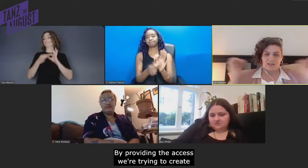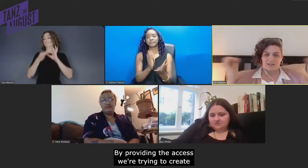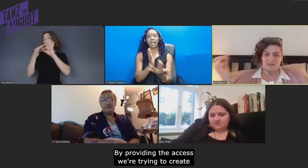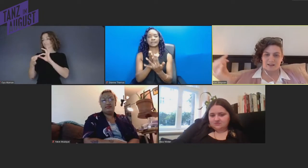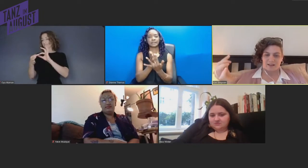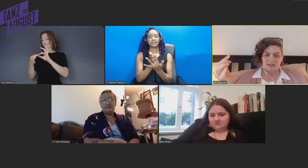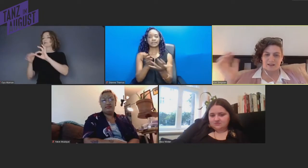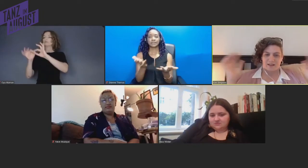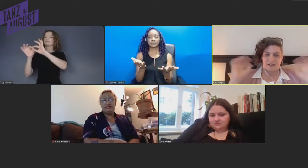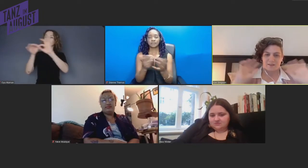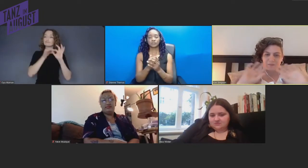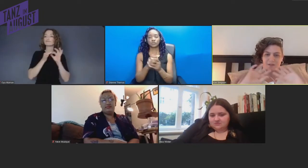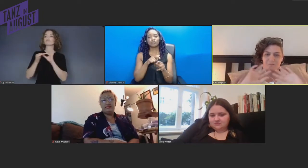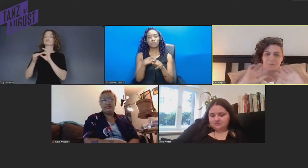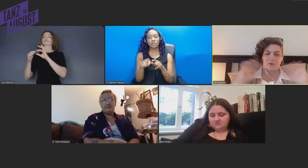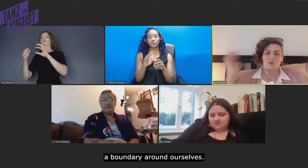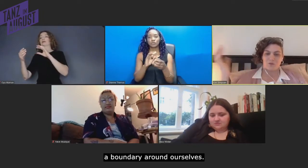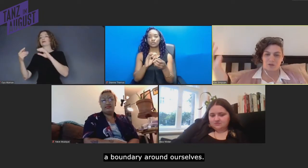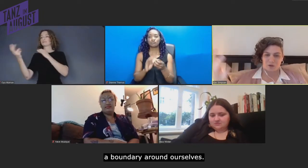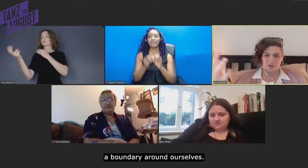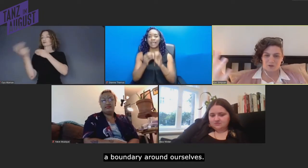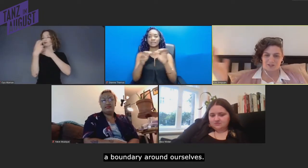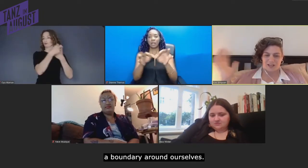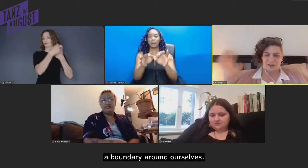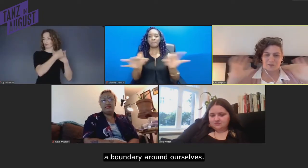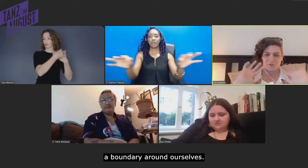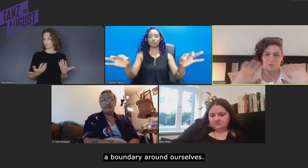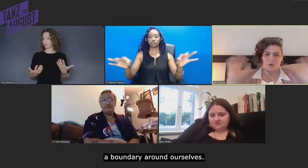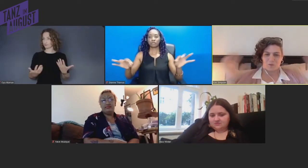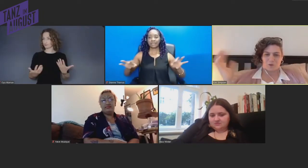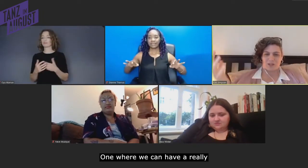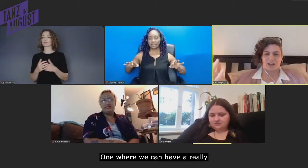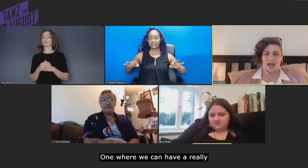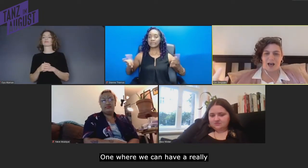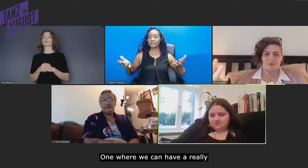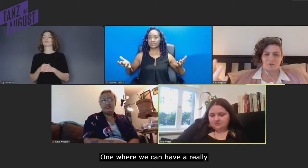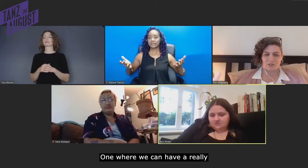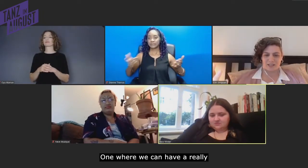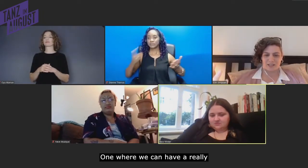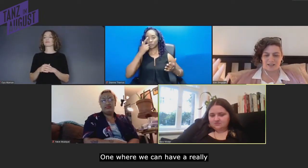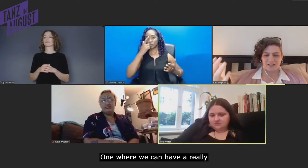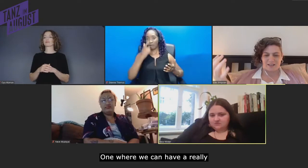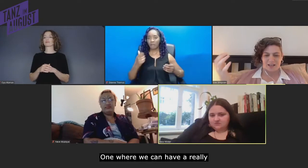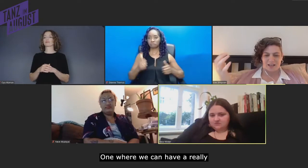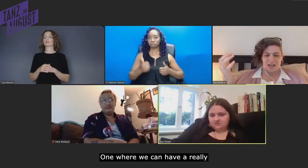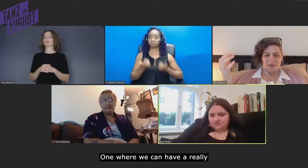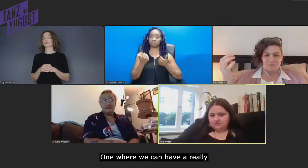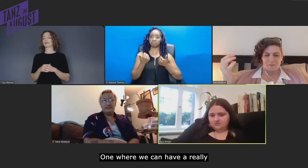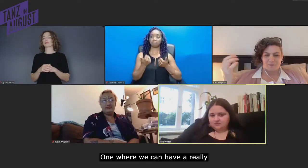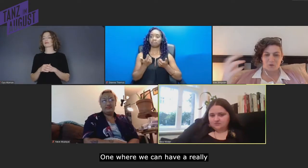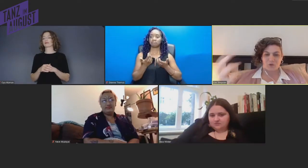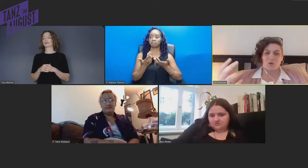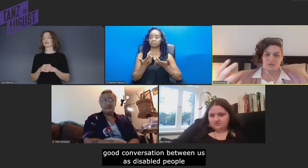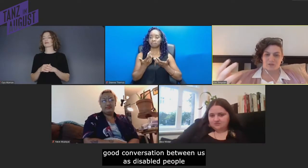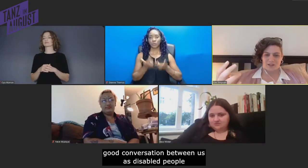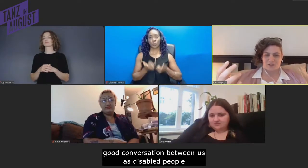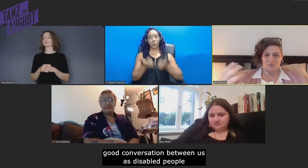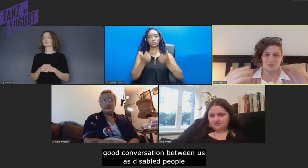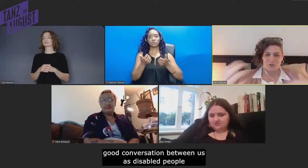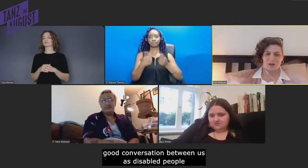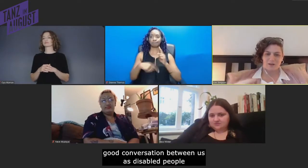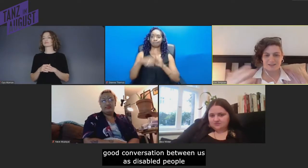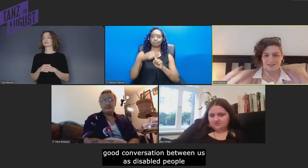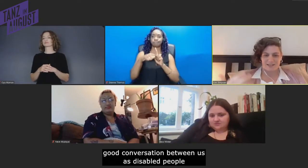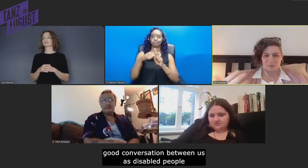create a boundary around ourselves, one where we can have a really good conversation